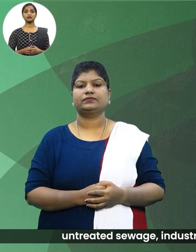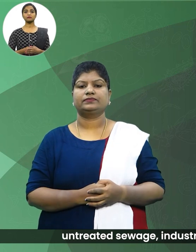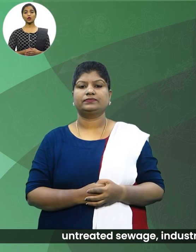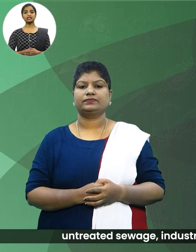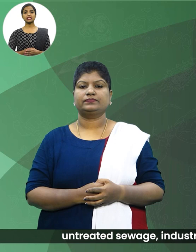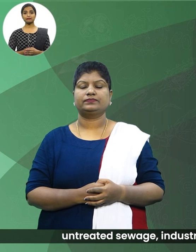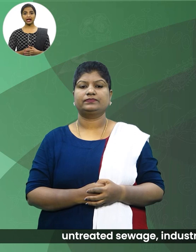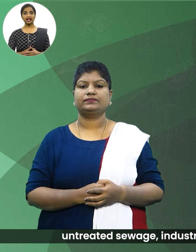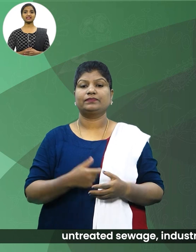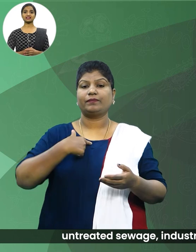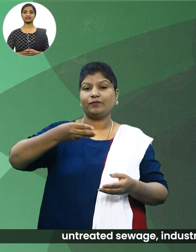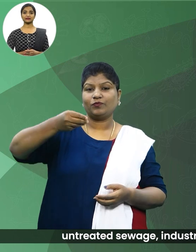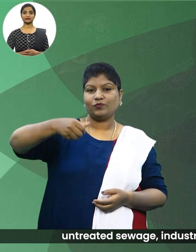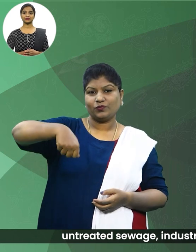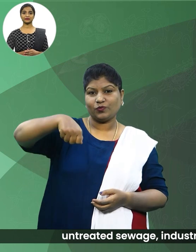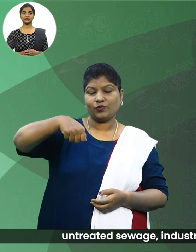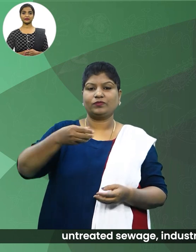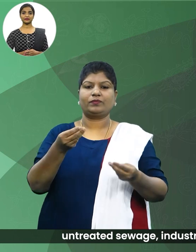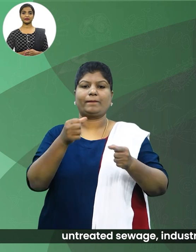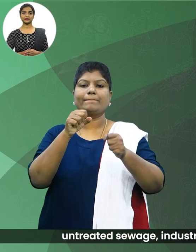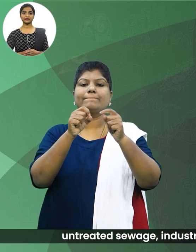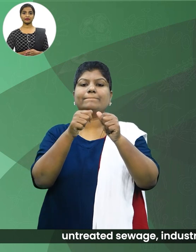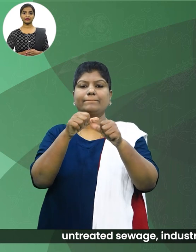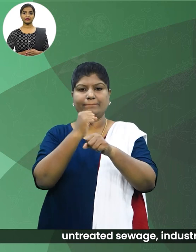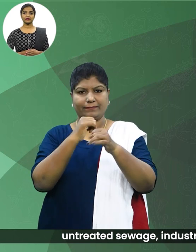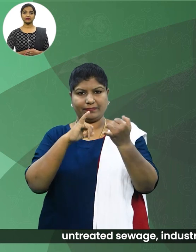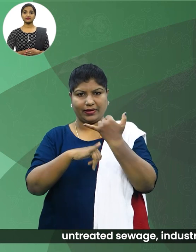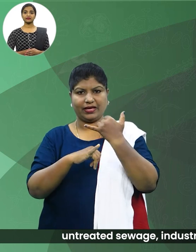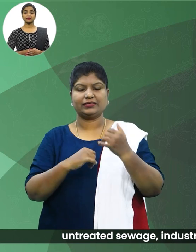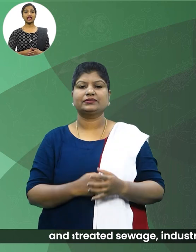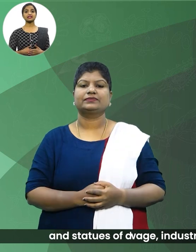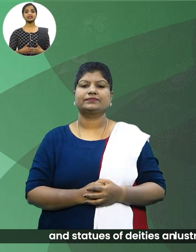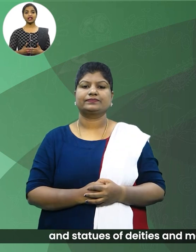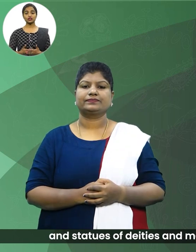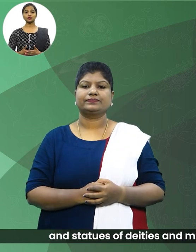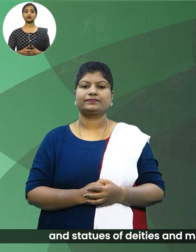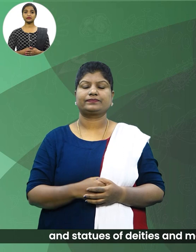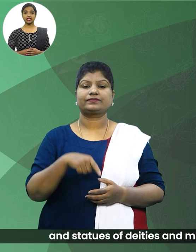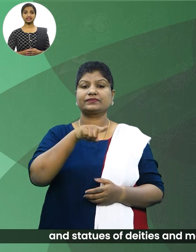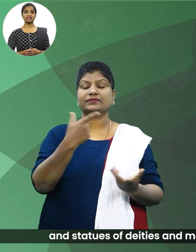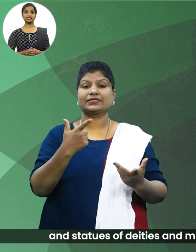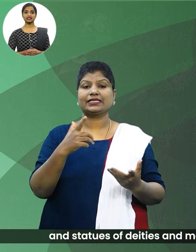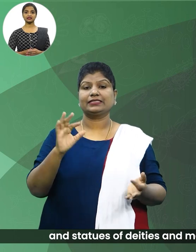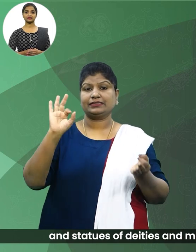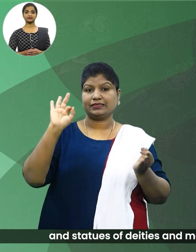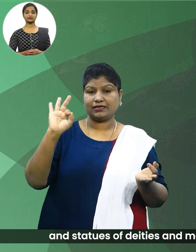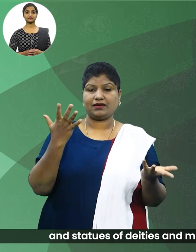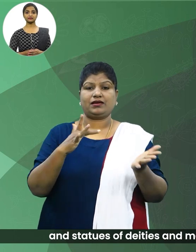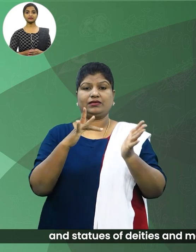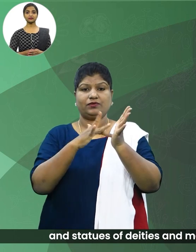polythene bags and statues of deities.